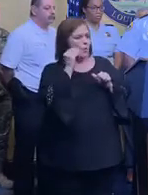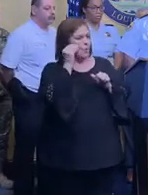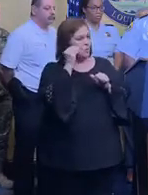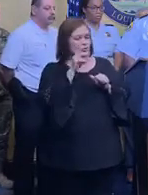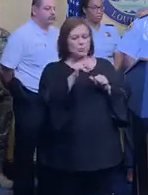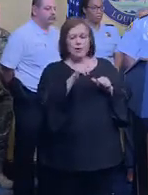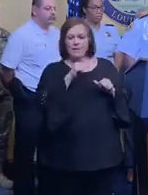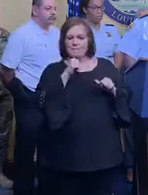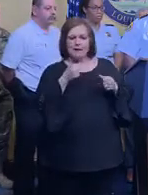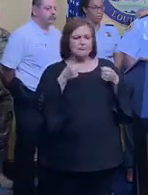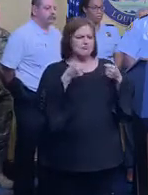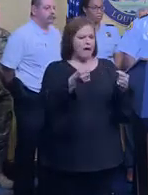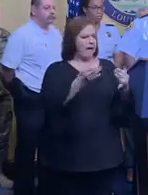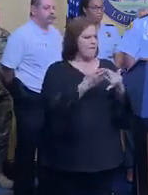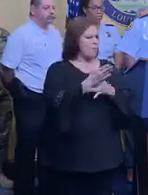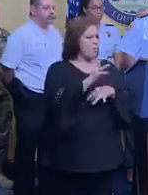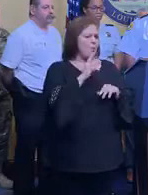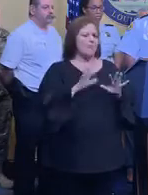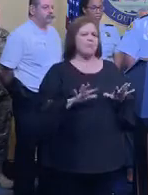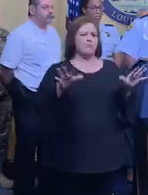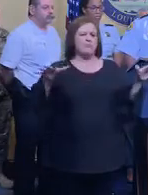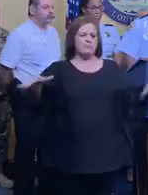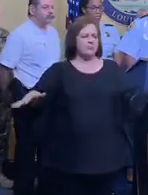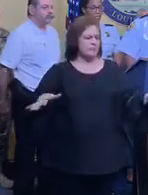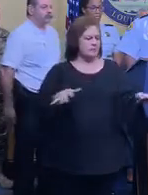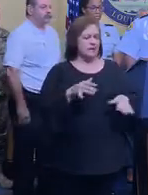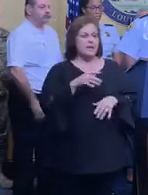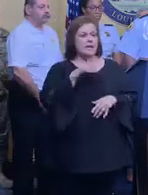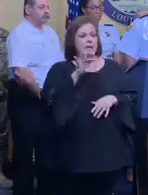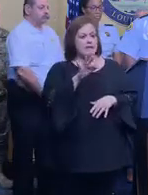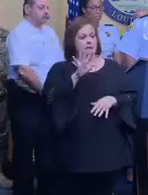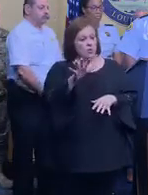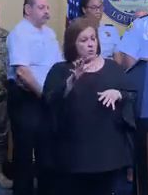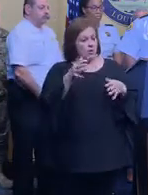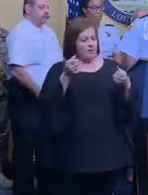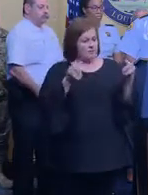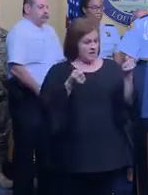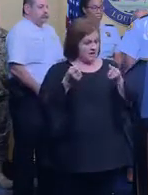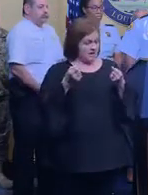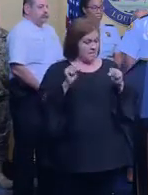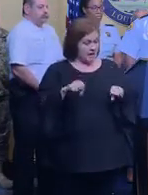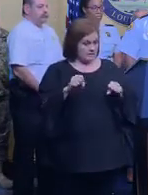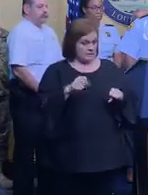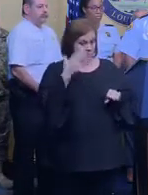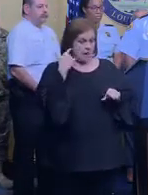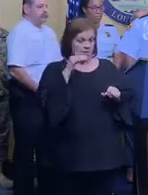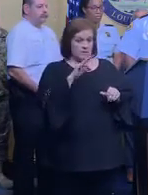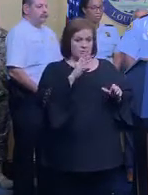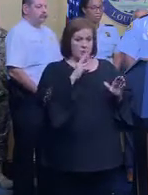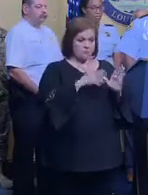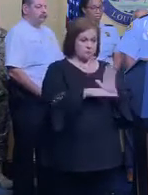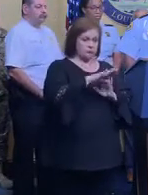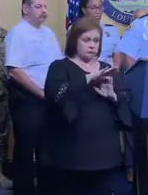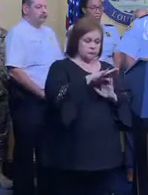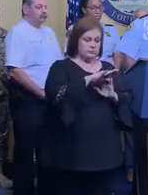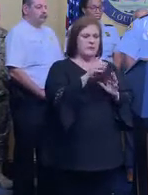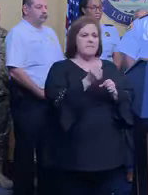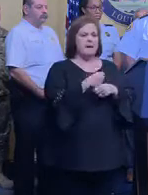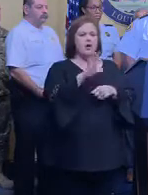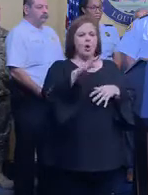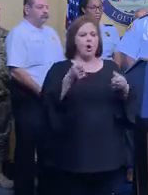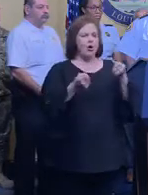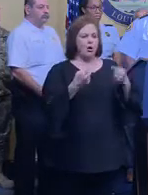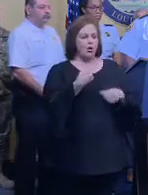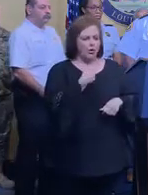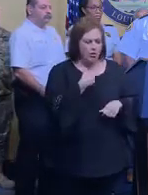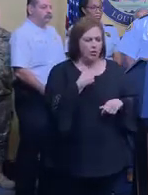out and drive on flooded streets through the standing water. Your vehicle could potentially stall and block the streets, causing additional problems